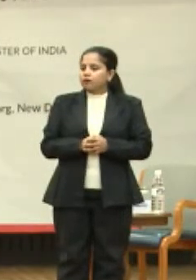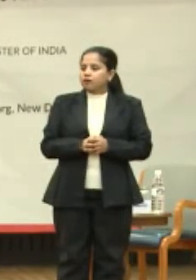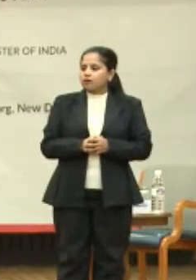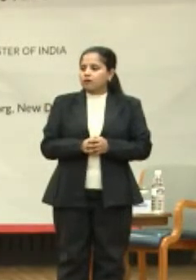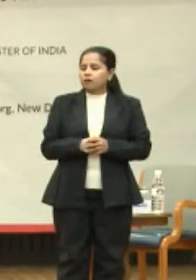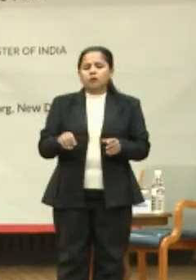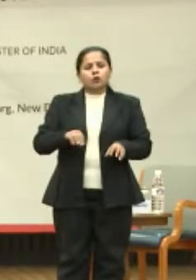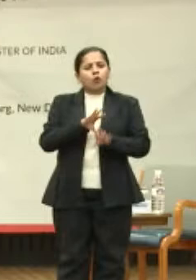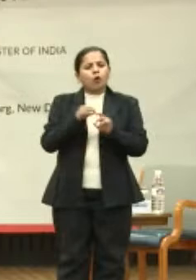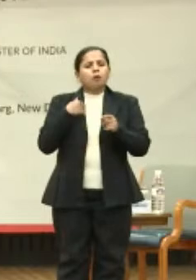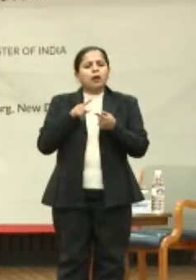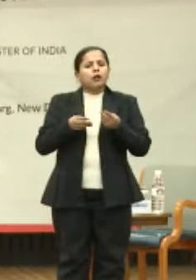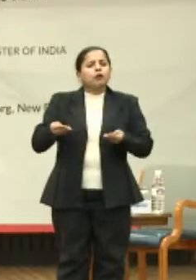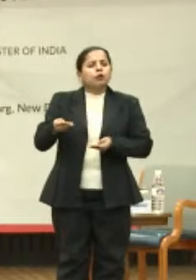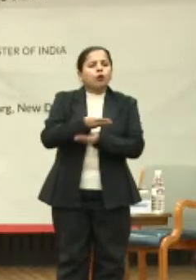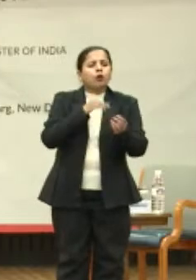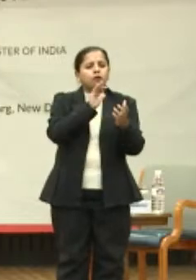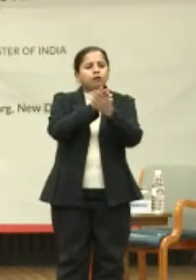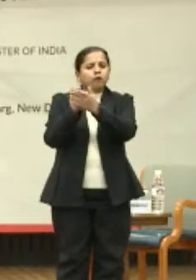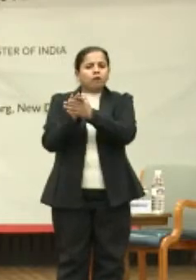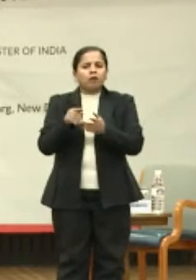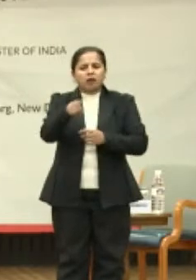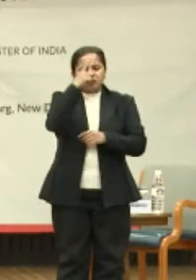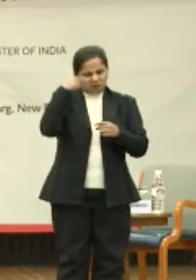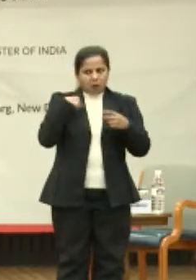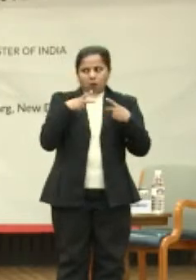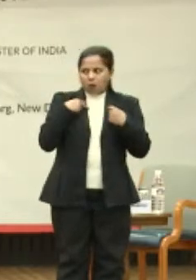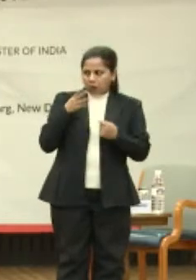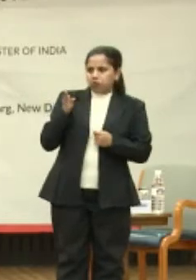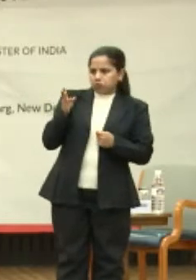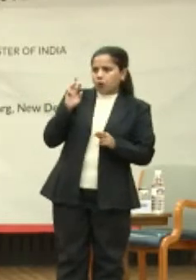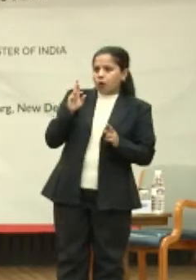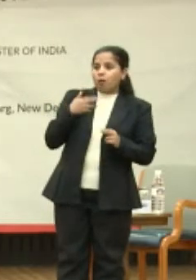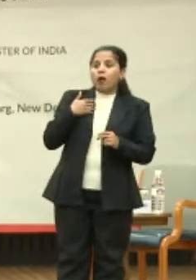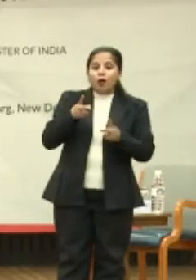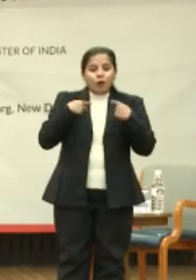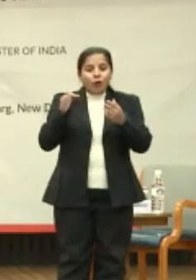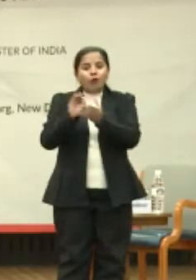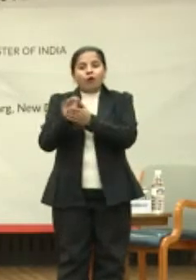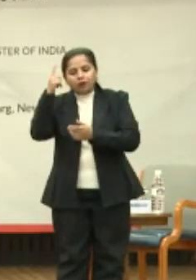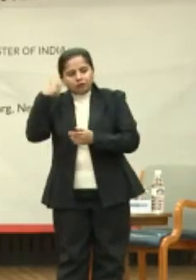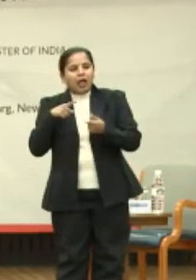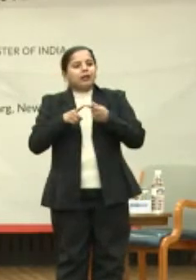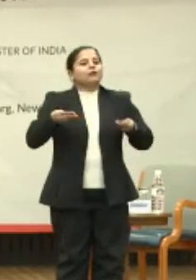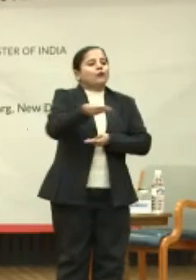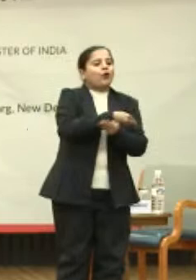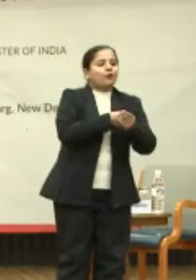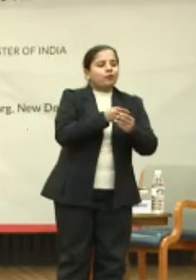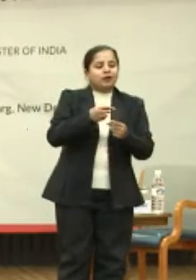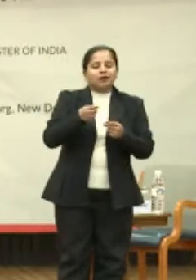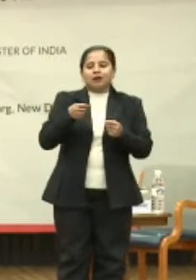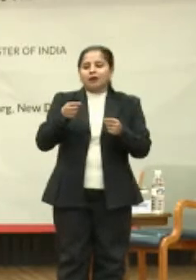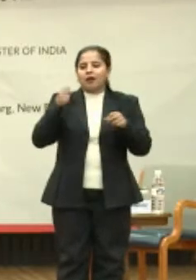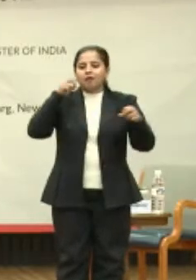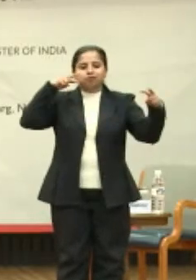all my economist friends thought I was a lawyer, and all my lawyer friends thought I was an economist.